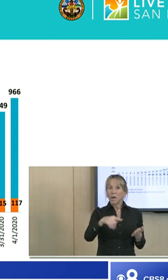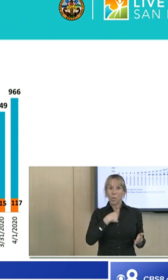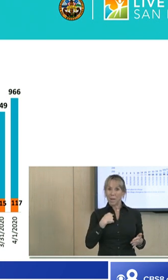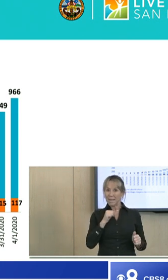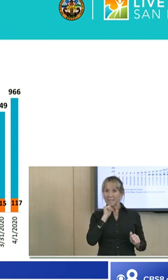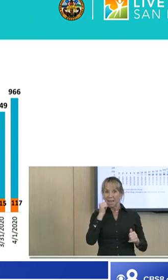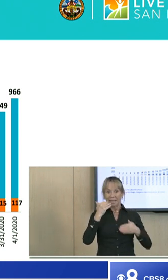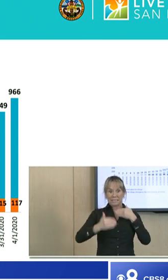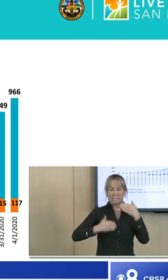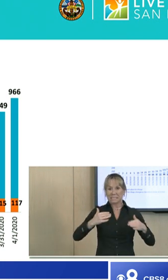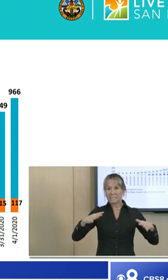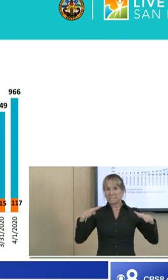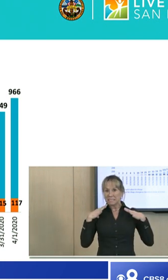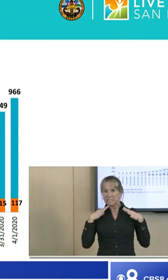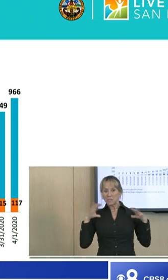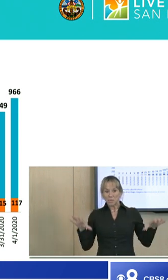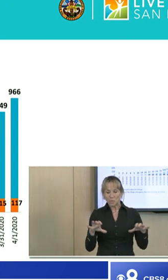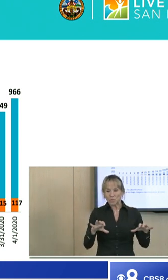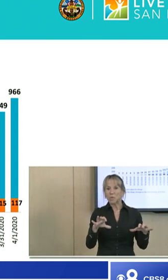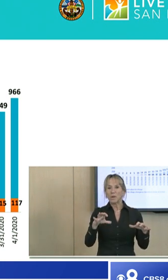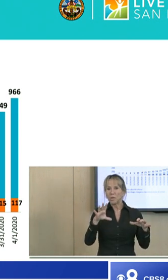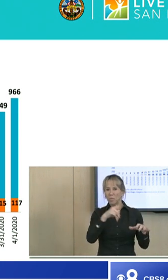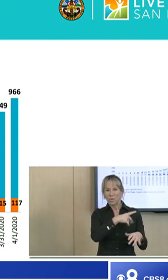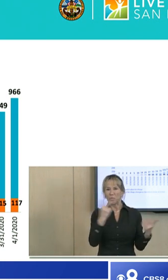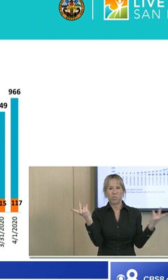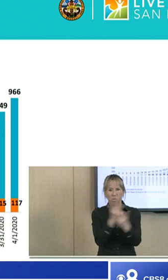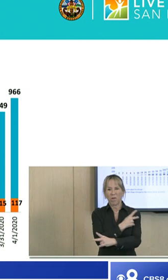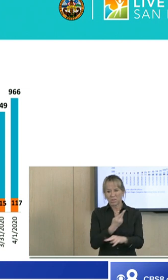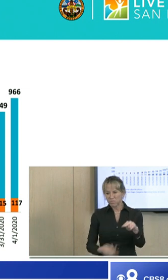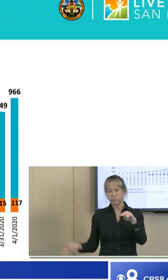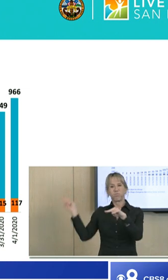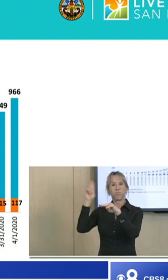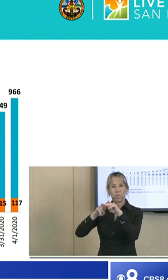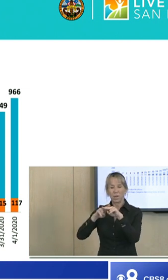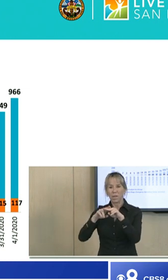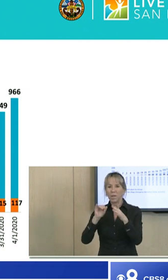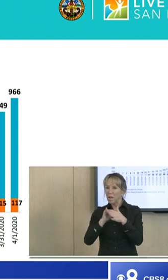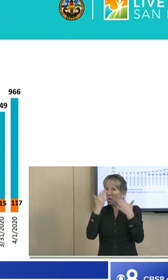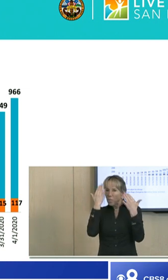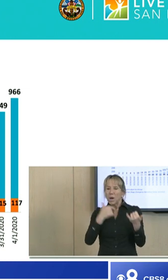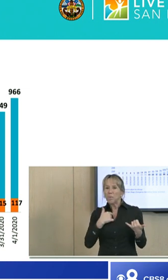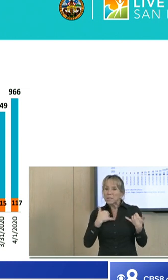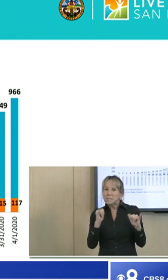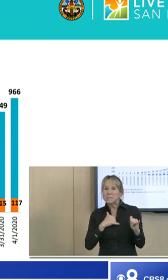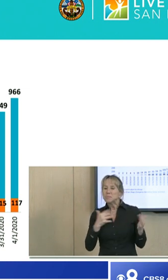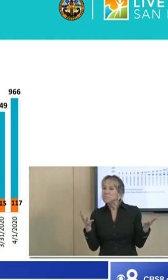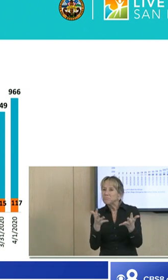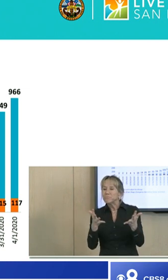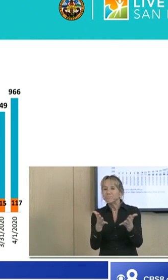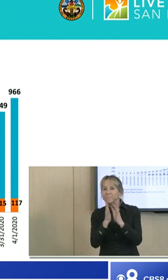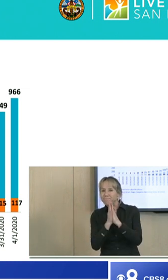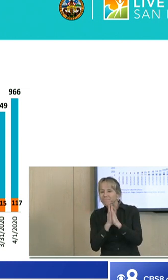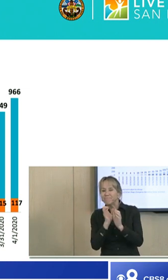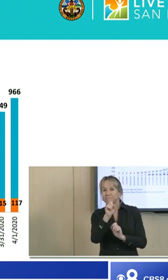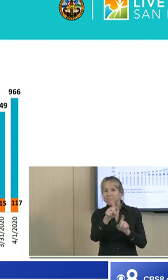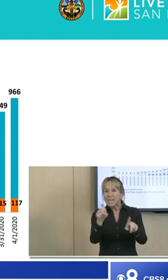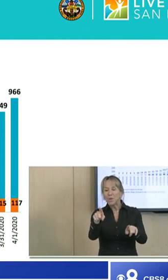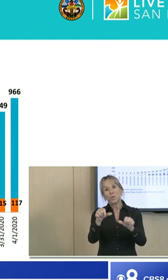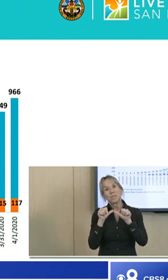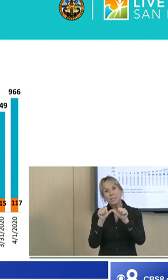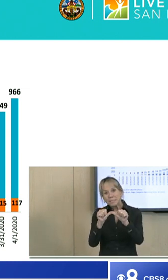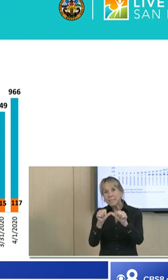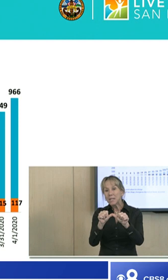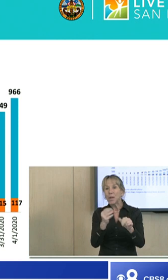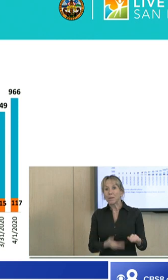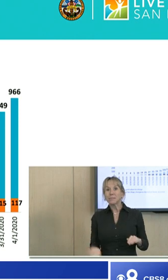had we not taken the steps we've taken, and that's why we are still encouraging and requesting the public's not only continued commitment, but